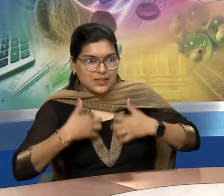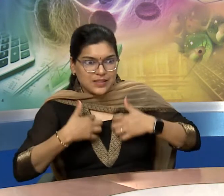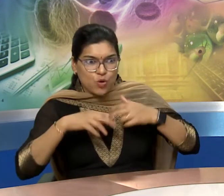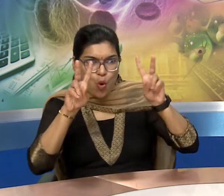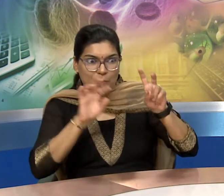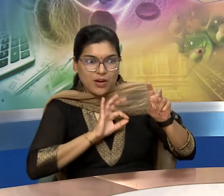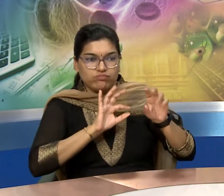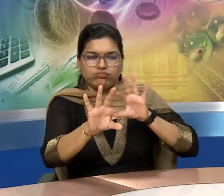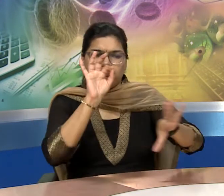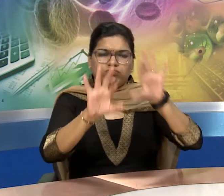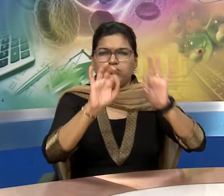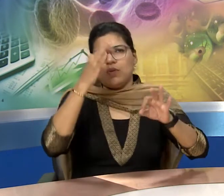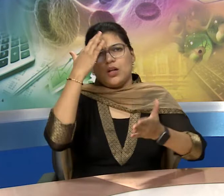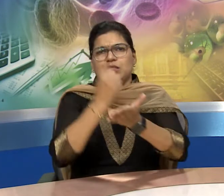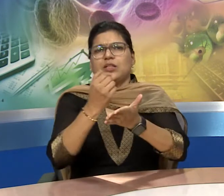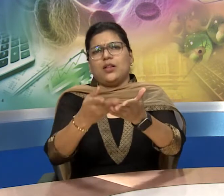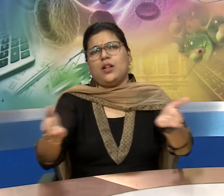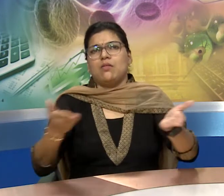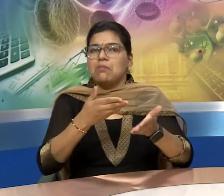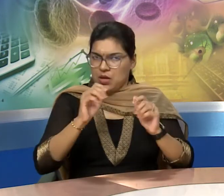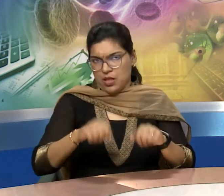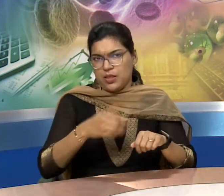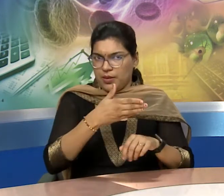Because nowadays there are so many information available